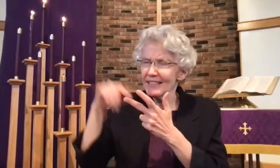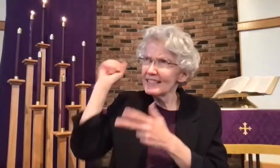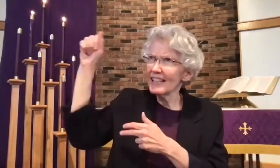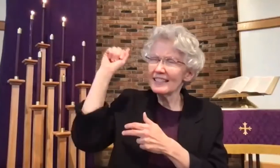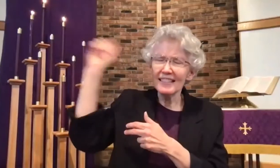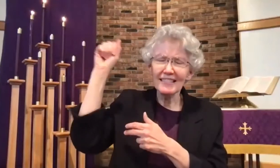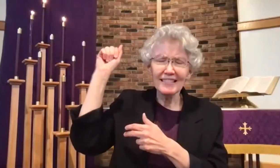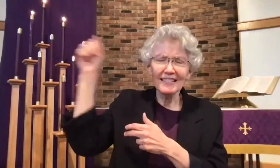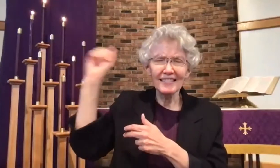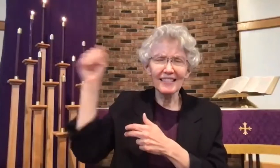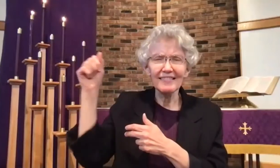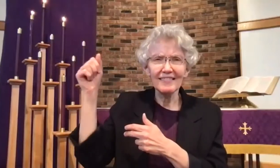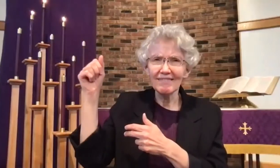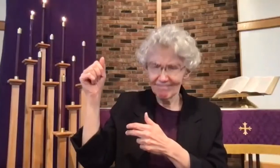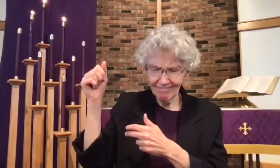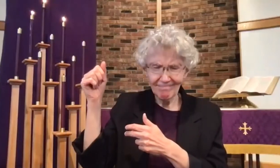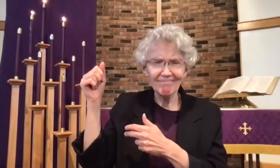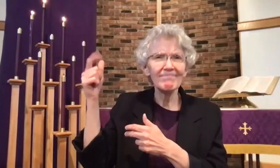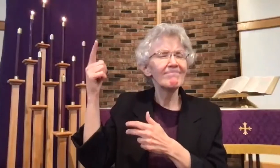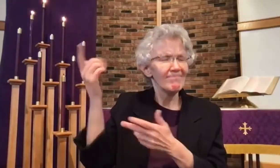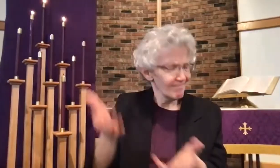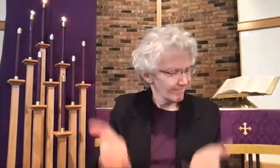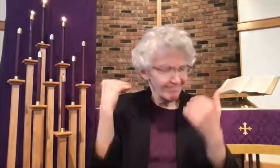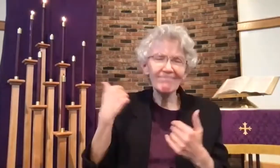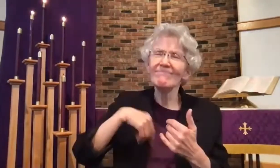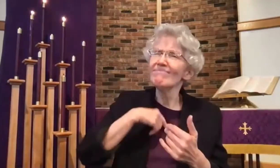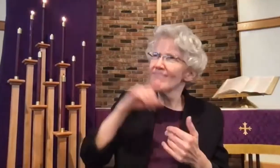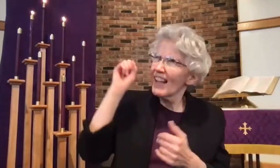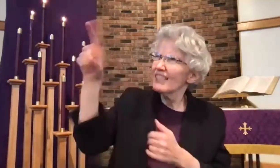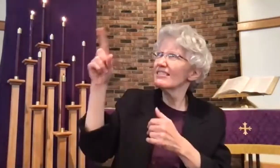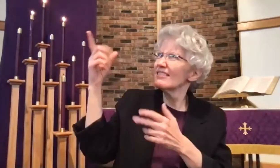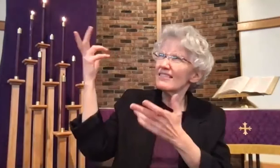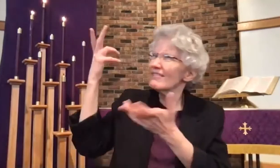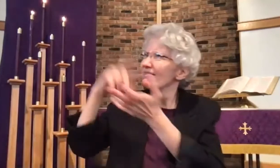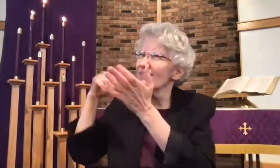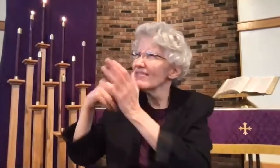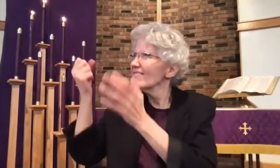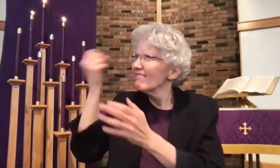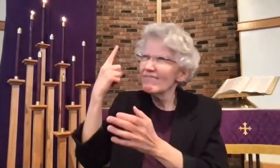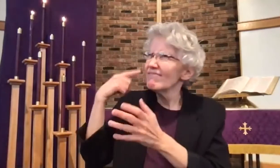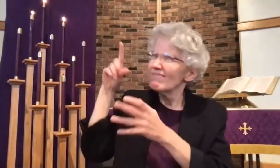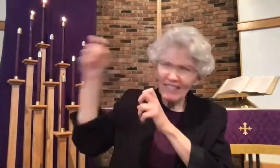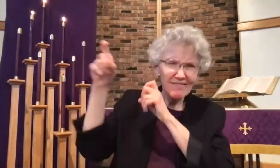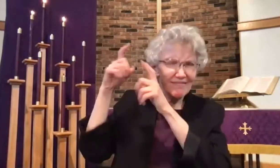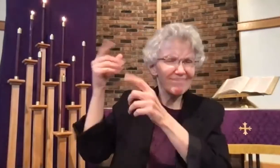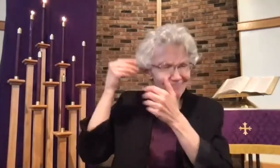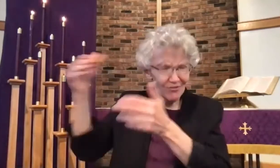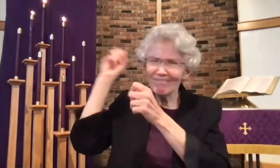seek, and K for knock. So we are to take an active part in